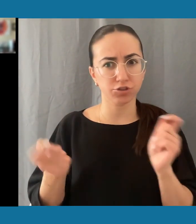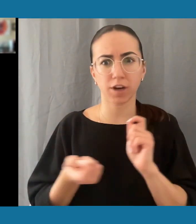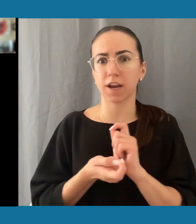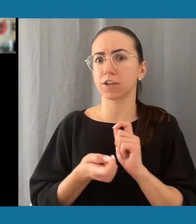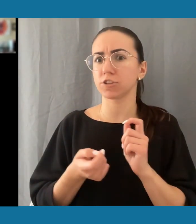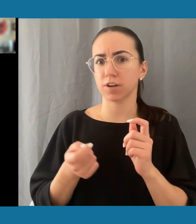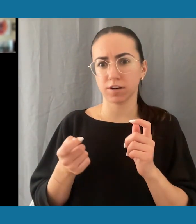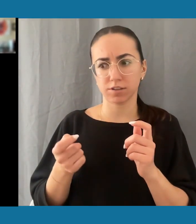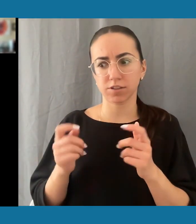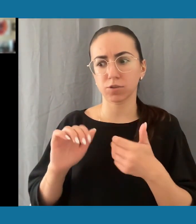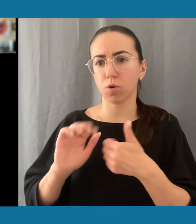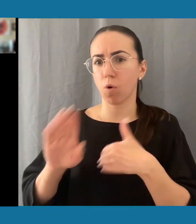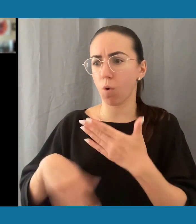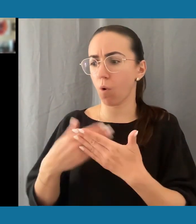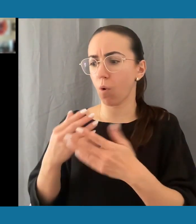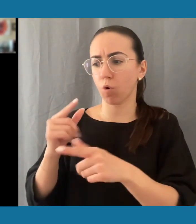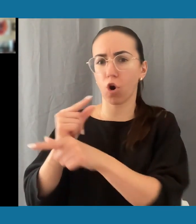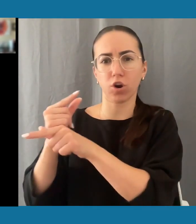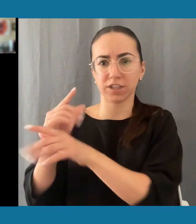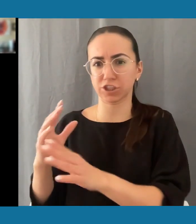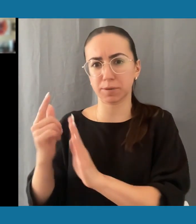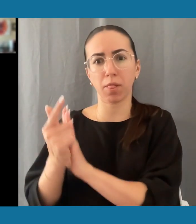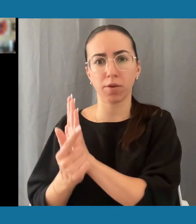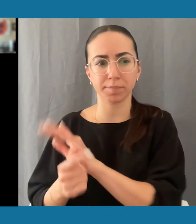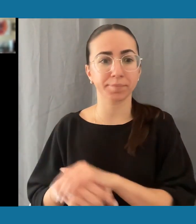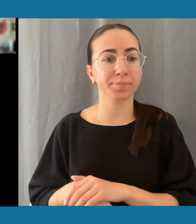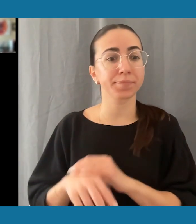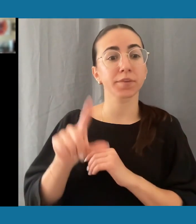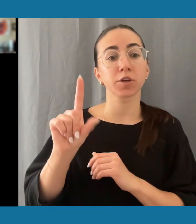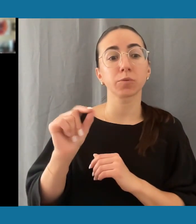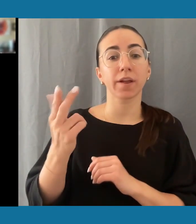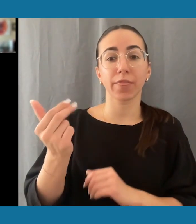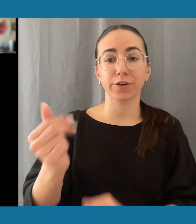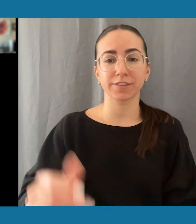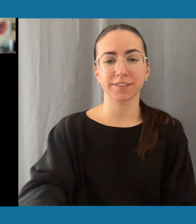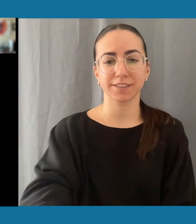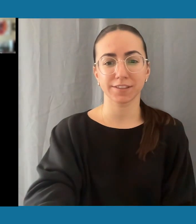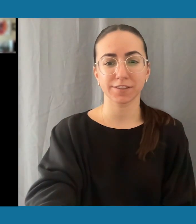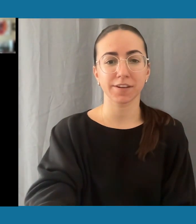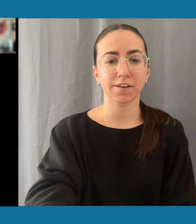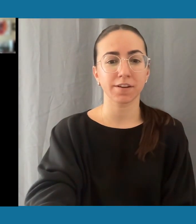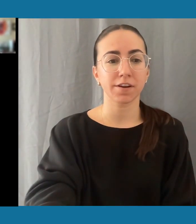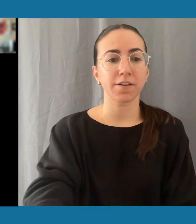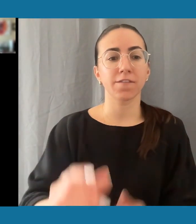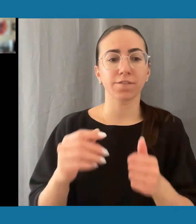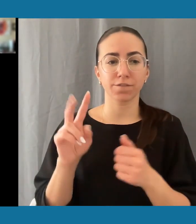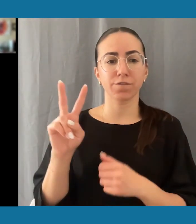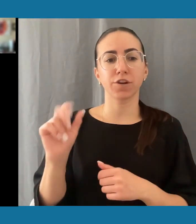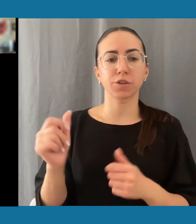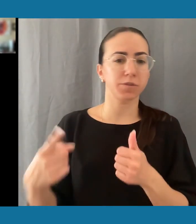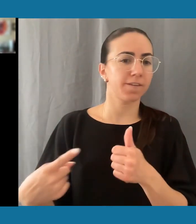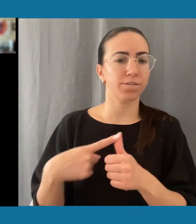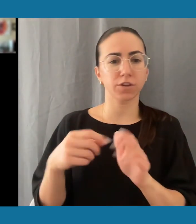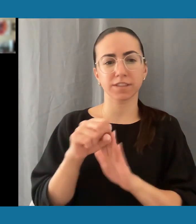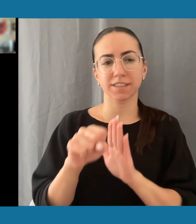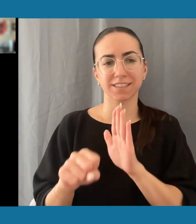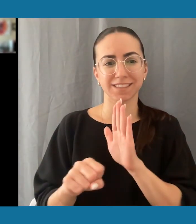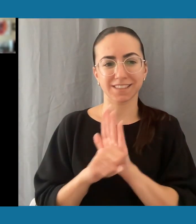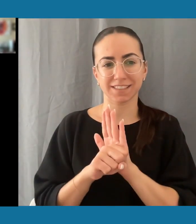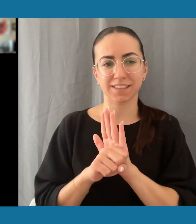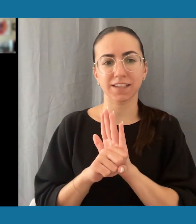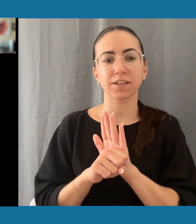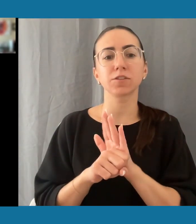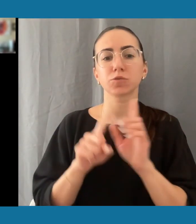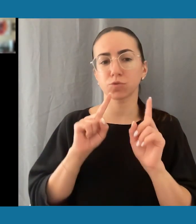In 2013, Virginia became the first state to order the use of supported decision-making in